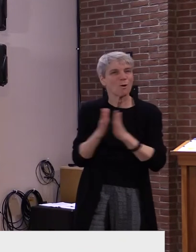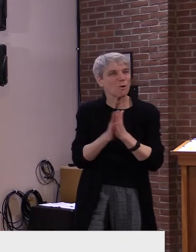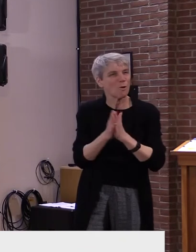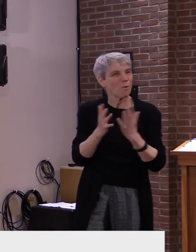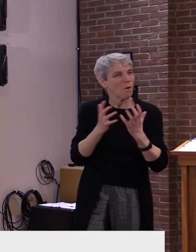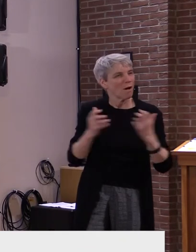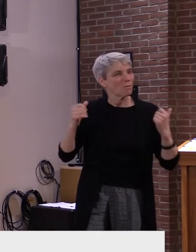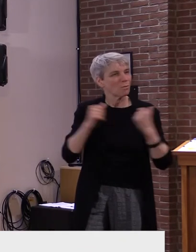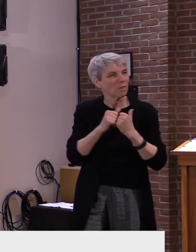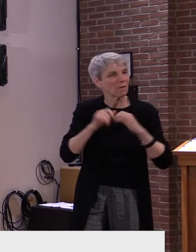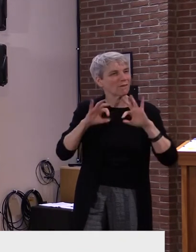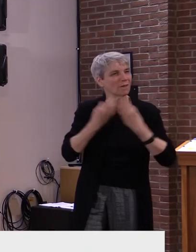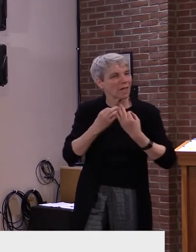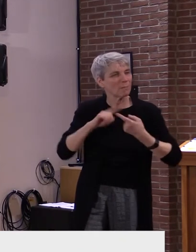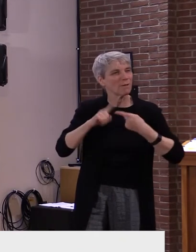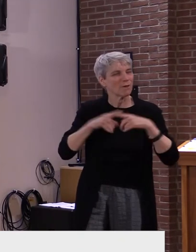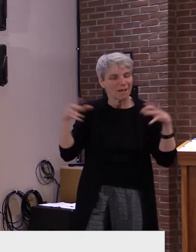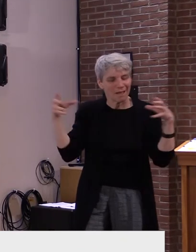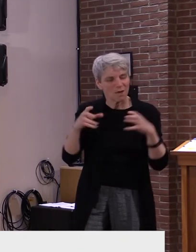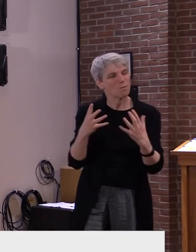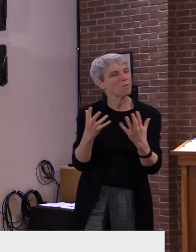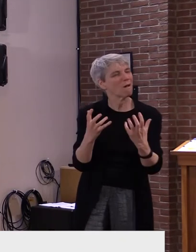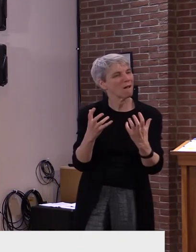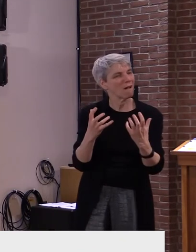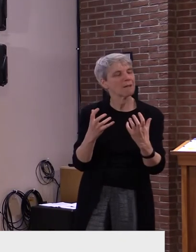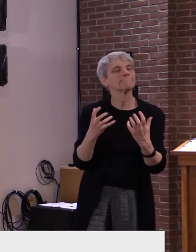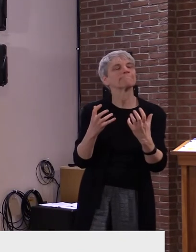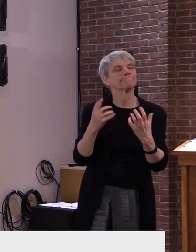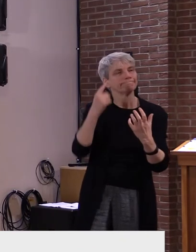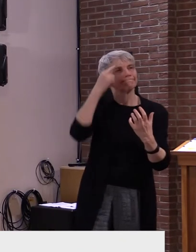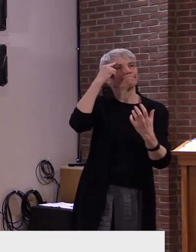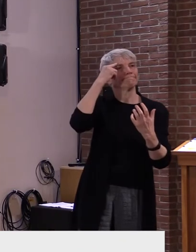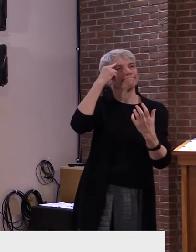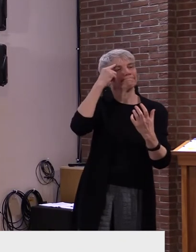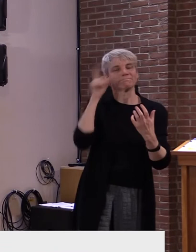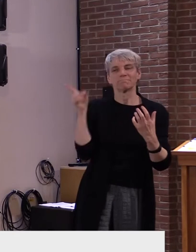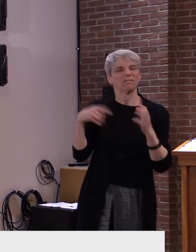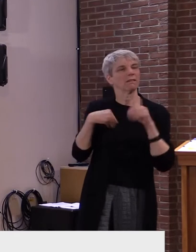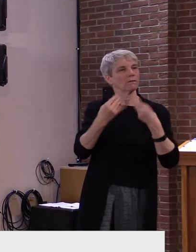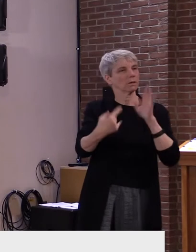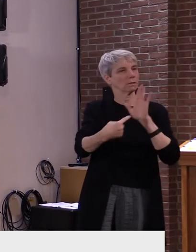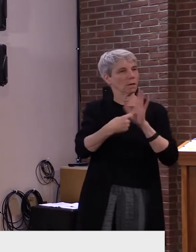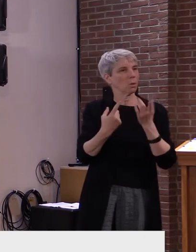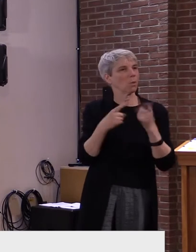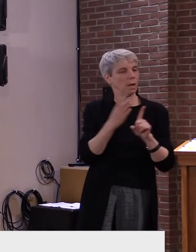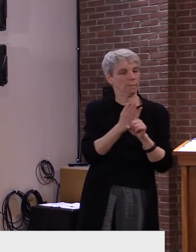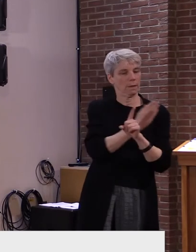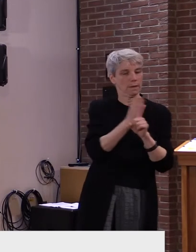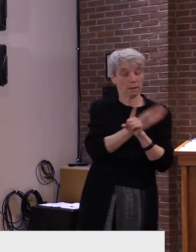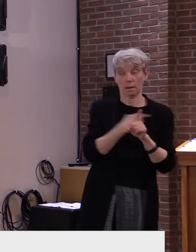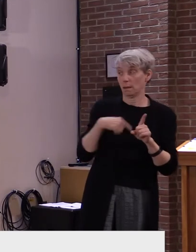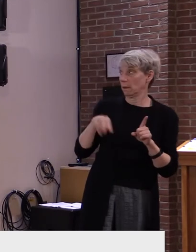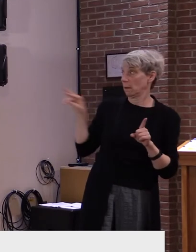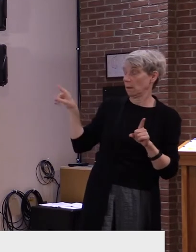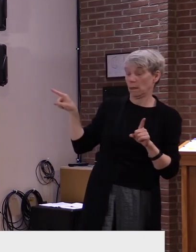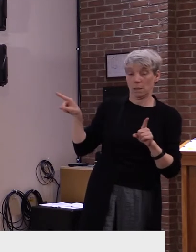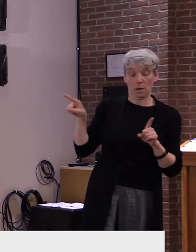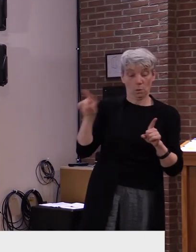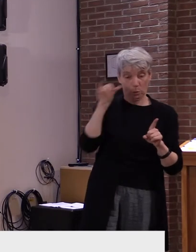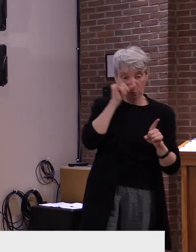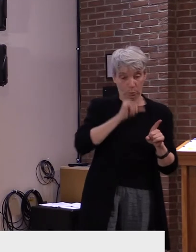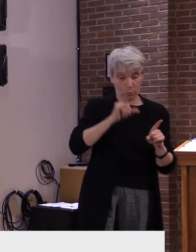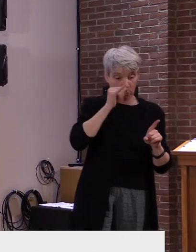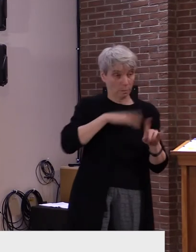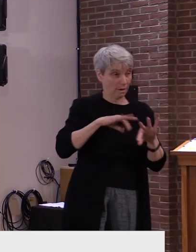their loved ones and their families with the holidays coming up i know once i looked at this data we made the difficult decision our own